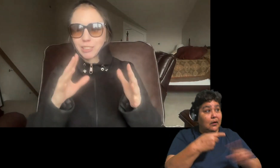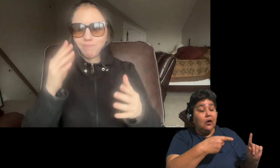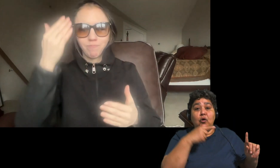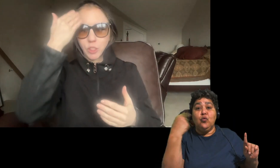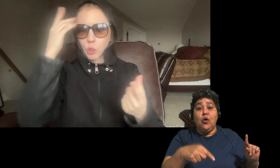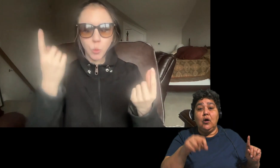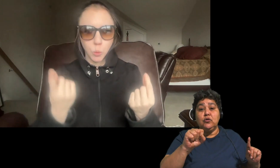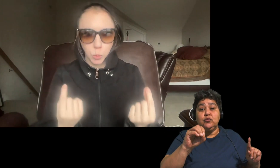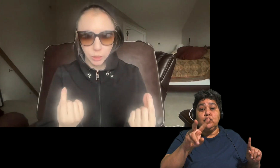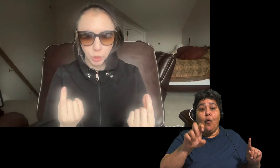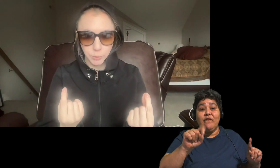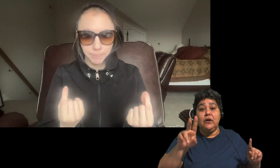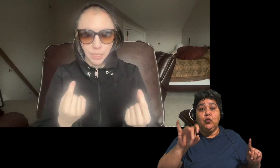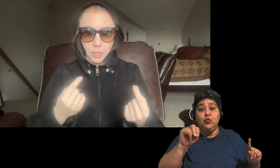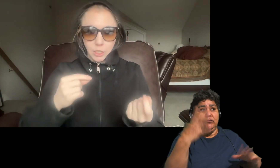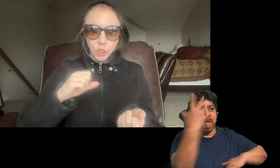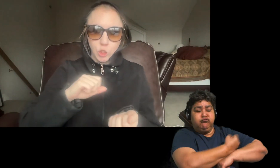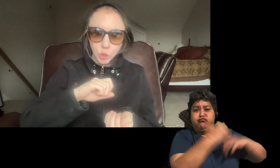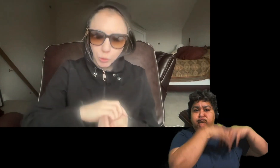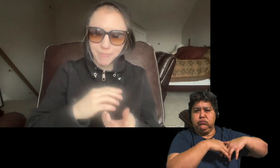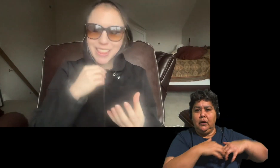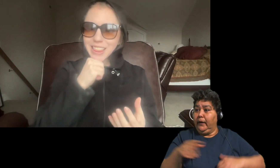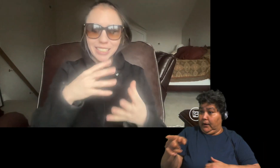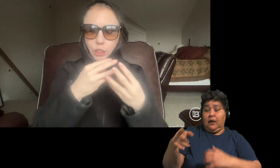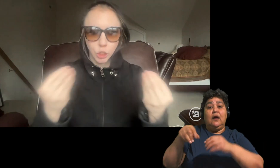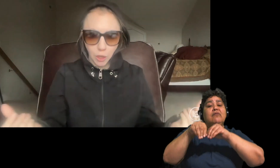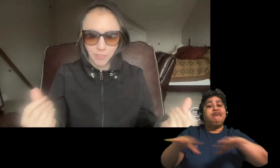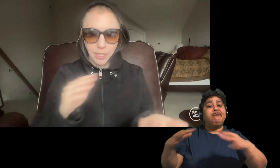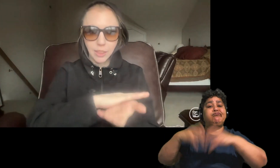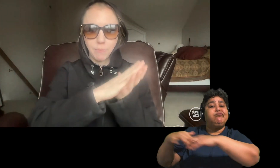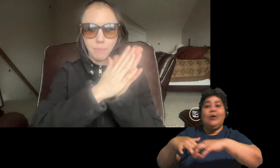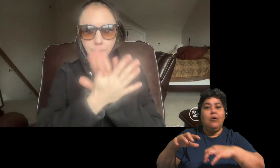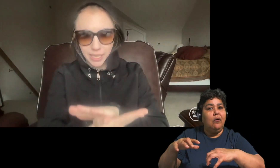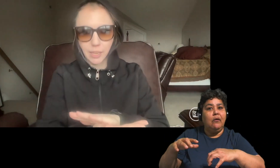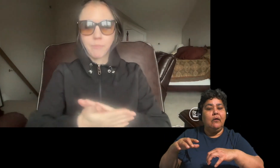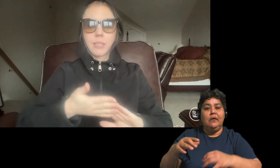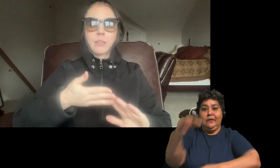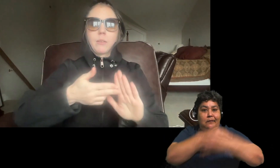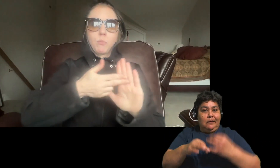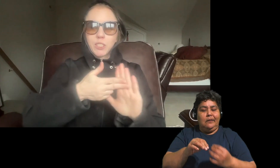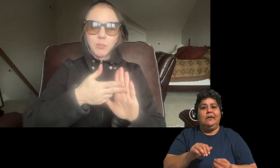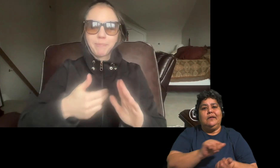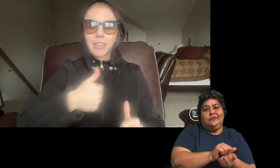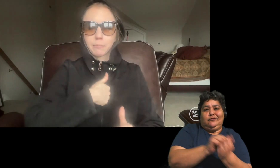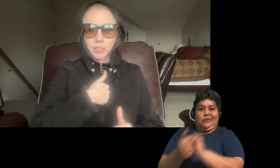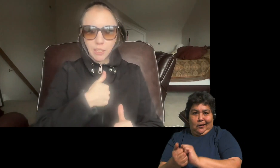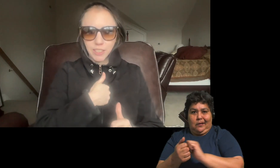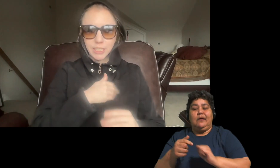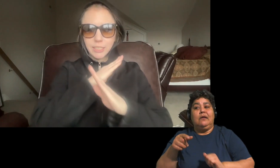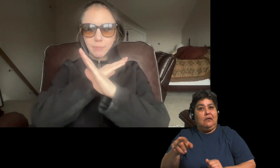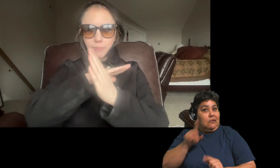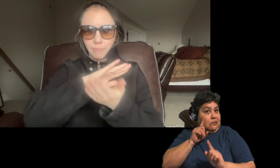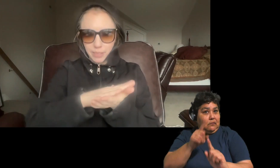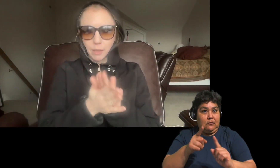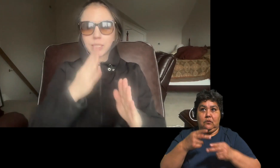But now that communism is finished and after the Soviet Union collapse, they did not disband.